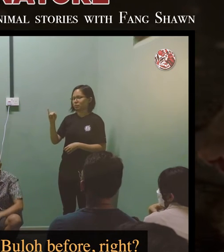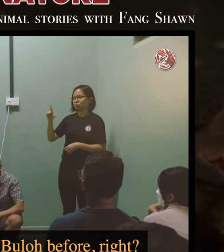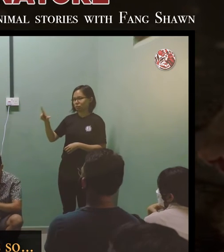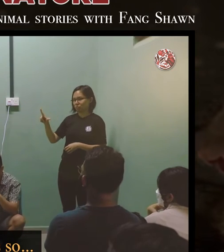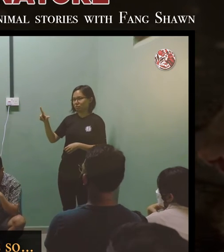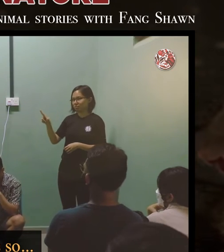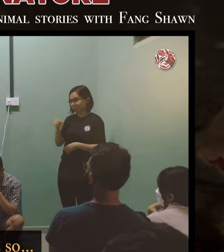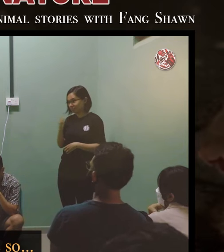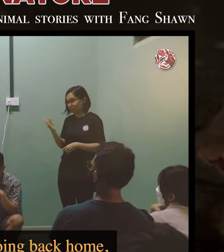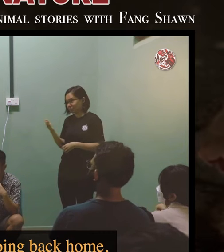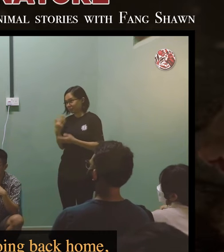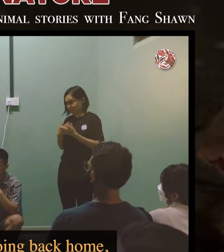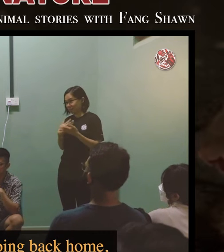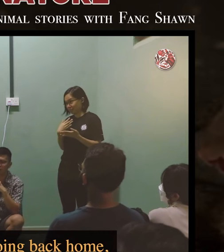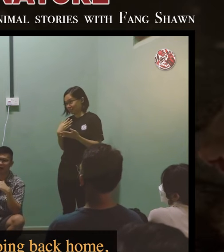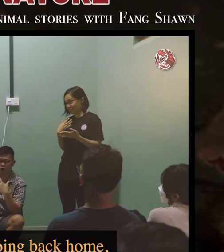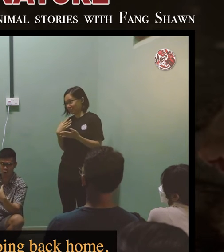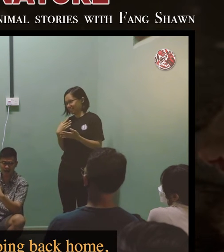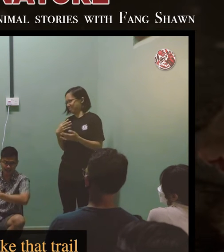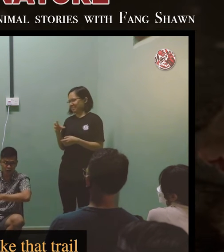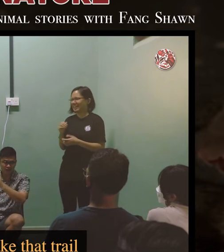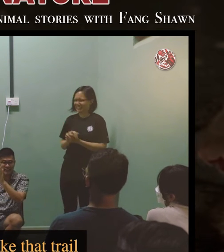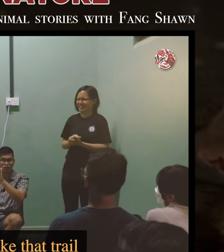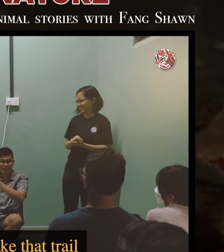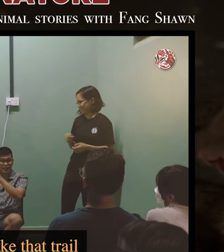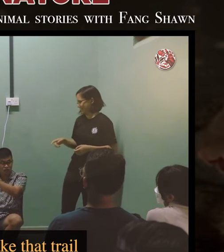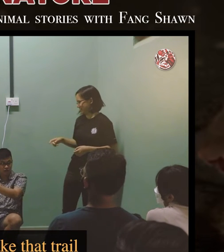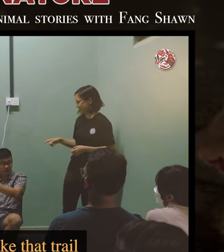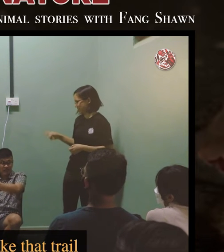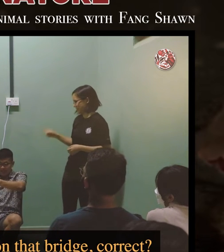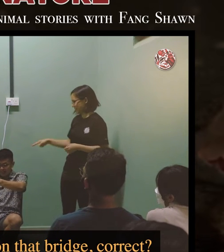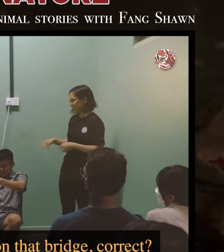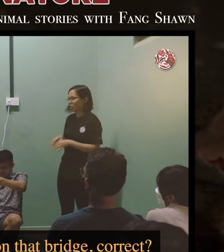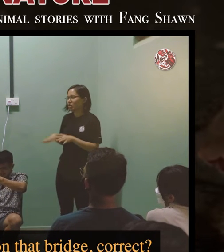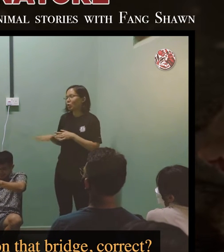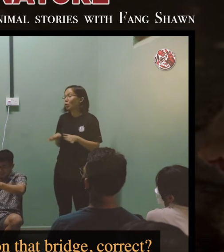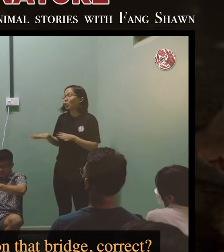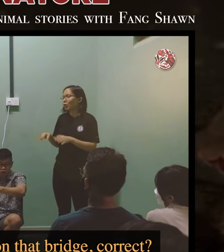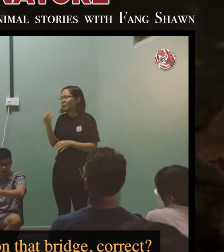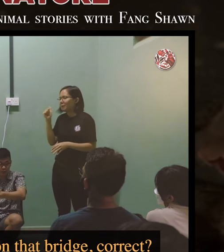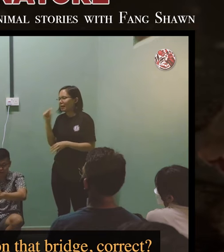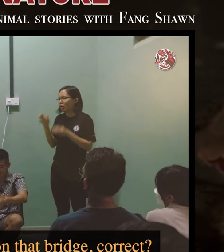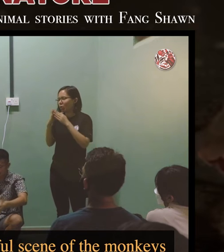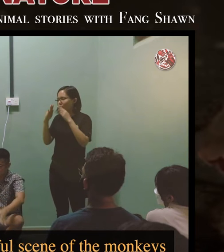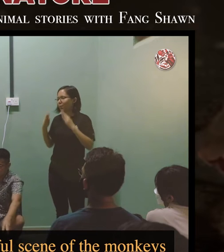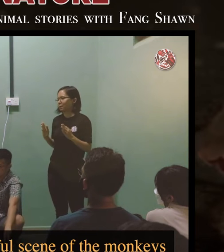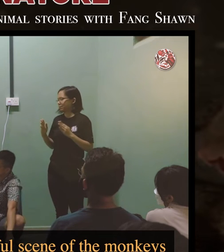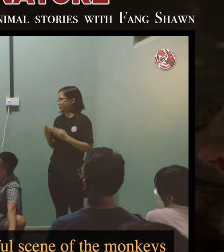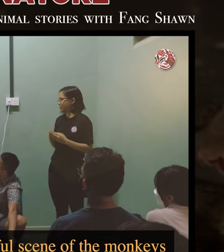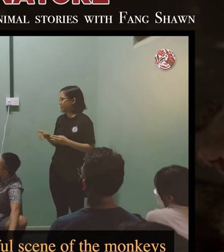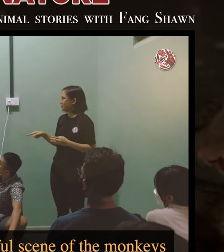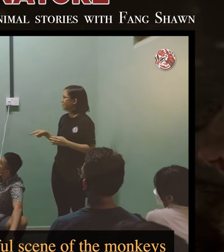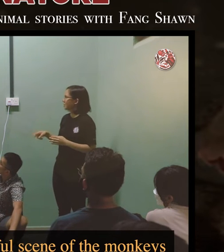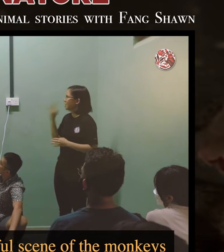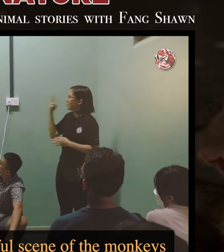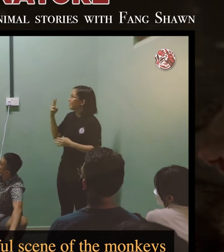right? Okay, yes. So as I was going back home, I needed to take that trail. And hence, I needed to go on that bridge, correct? And so I saw this